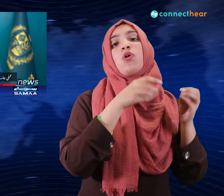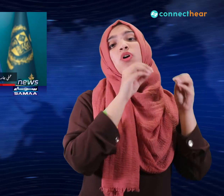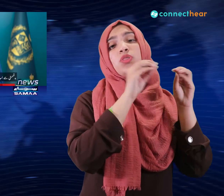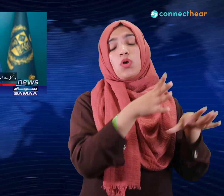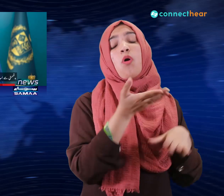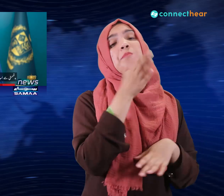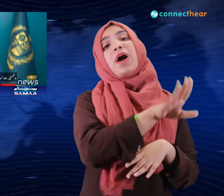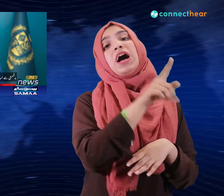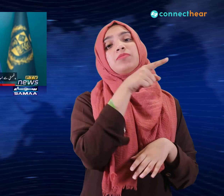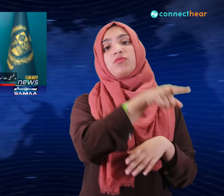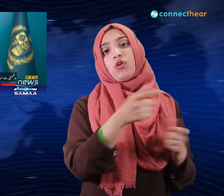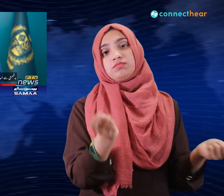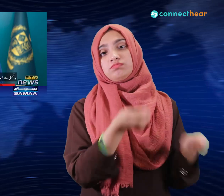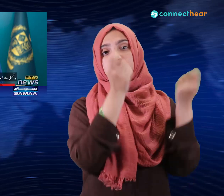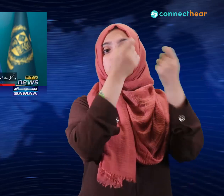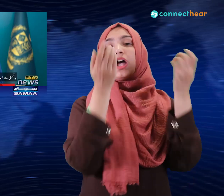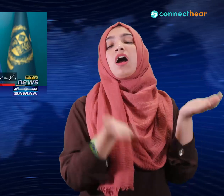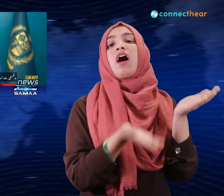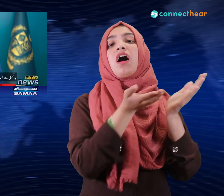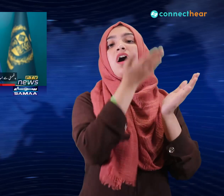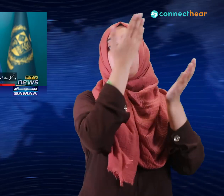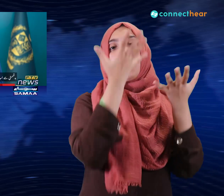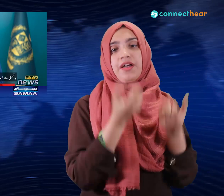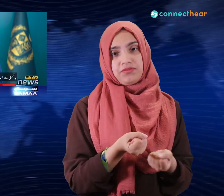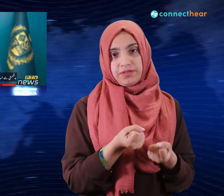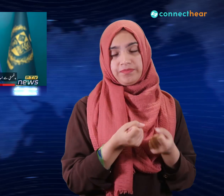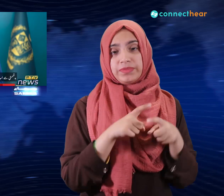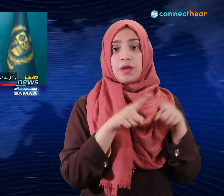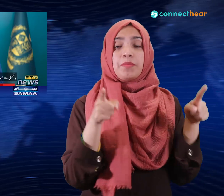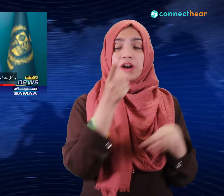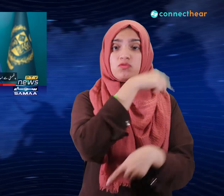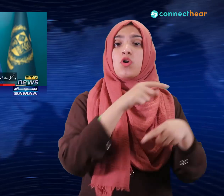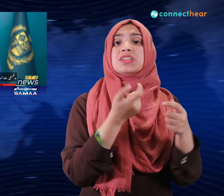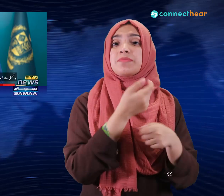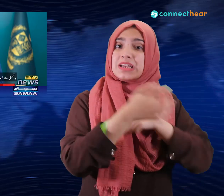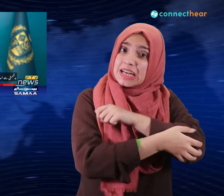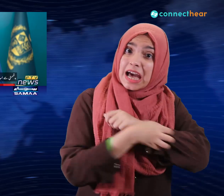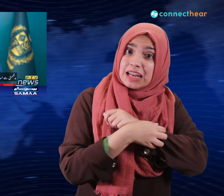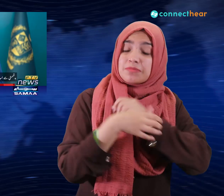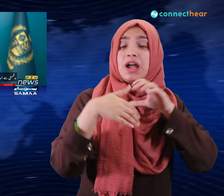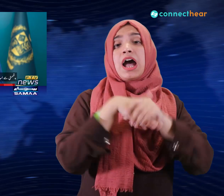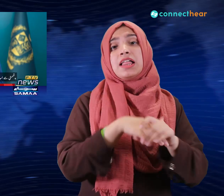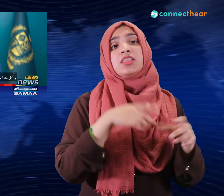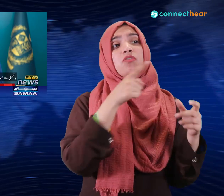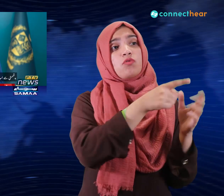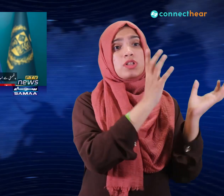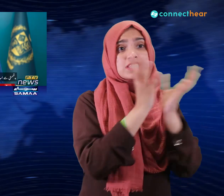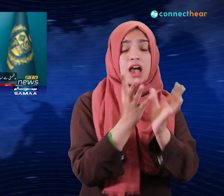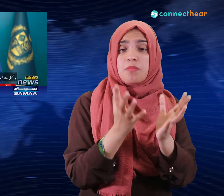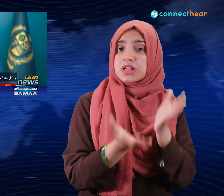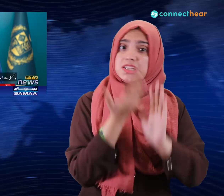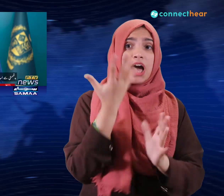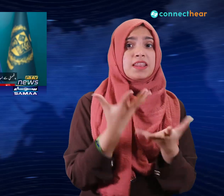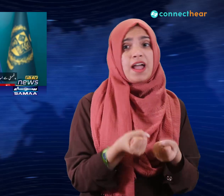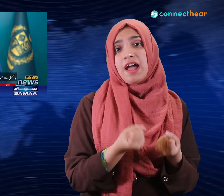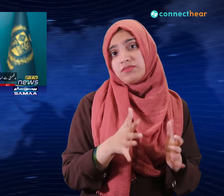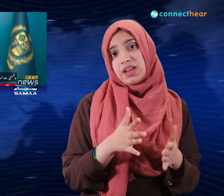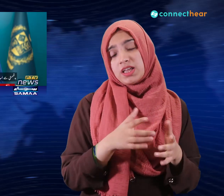SDGs. They have so far, unfortunately, secured access to less than 5% of this